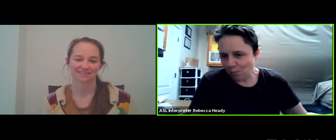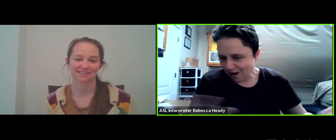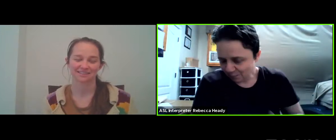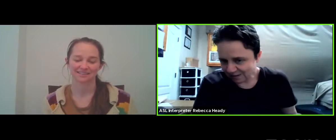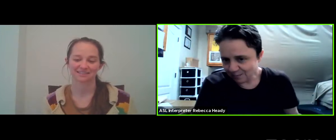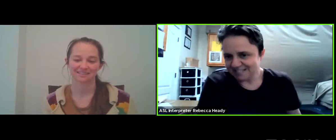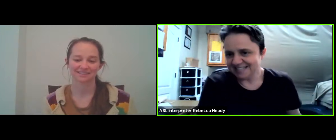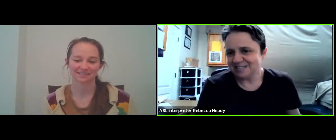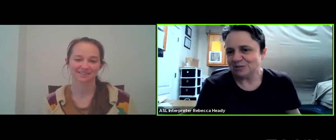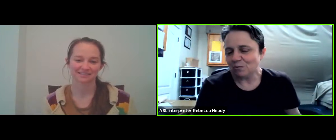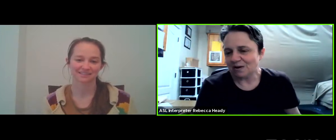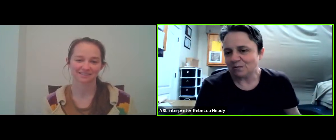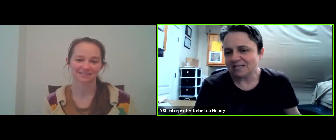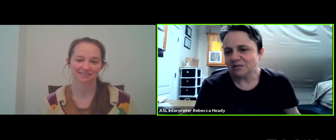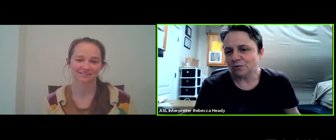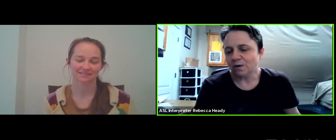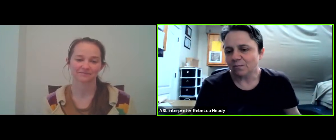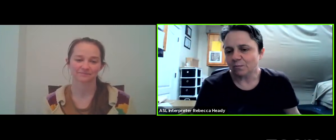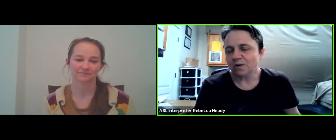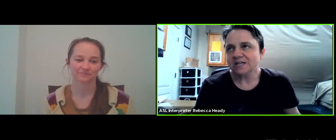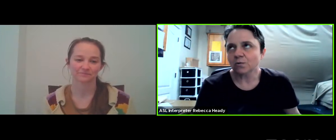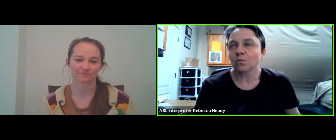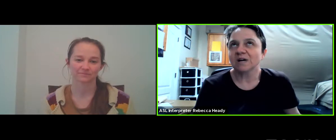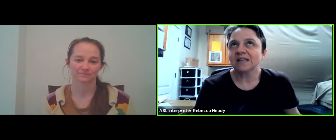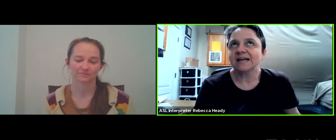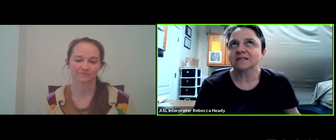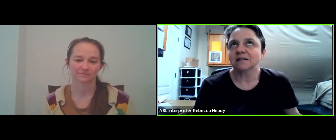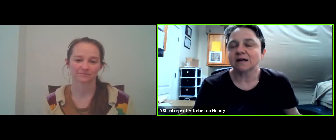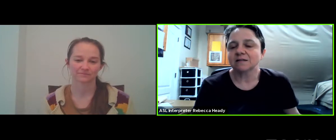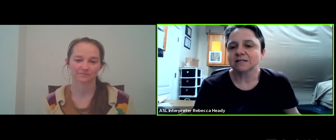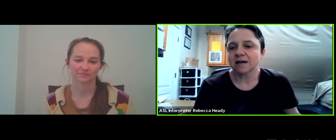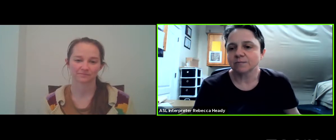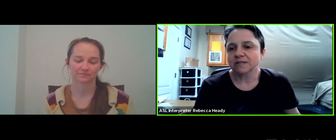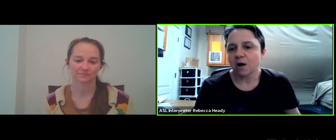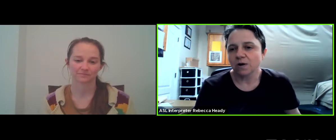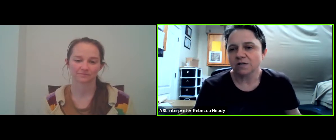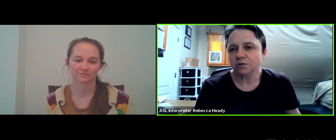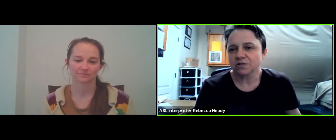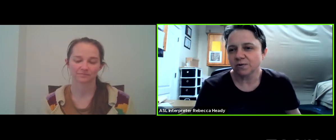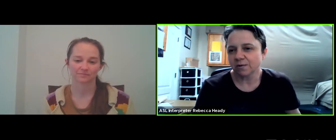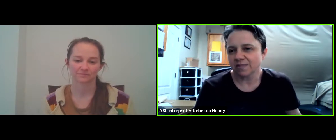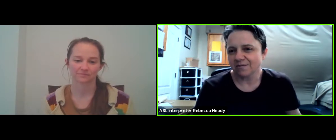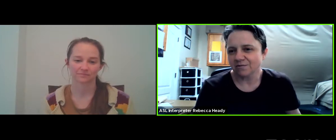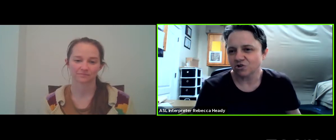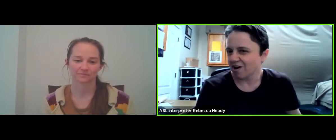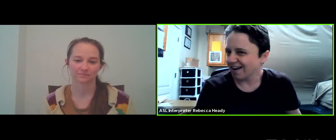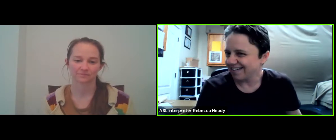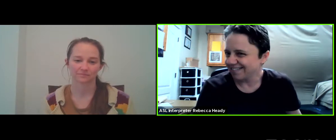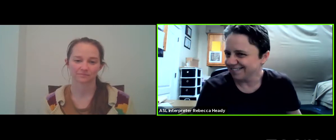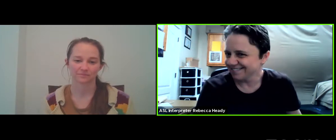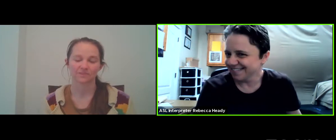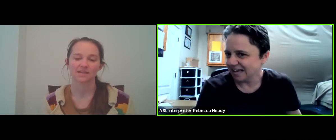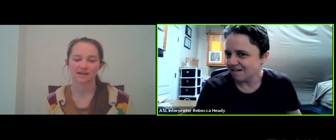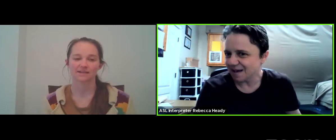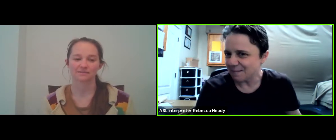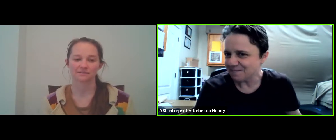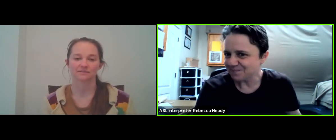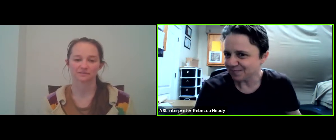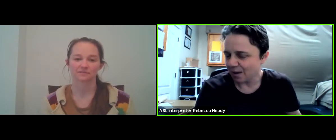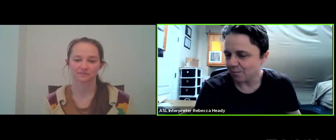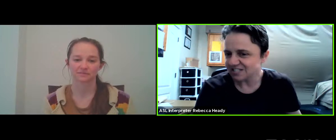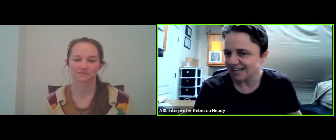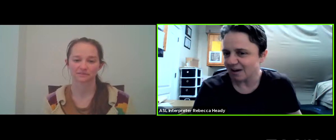in our home, right? We're limited to what we do, but we don't realize a lot of the times how much we're doing without trying,